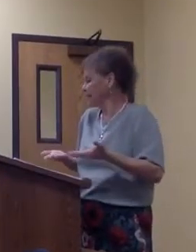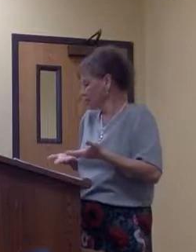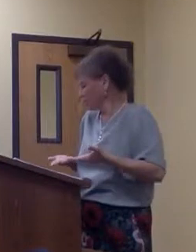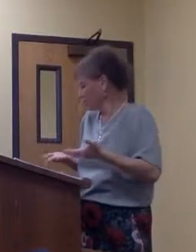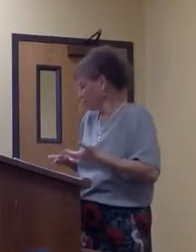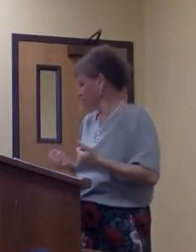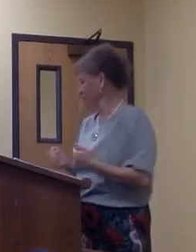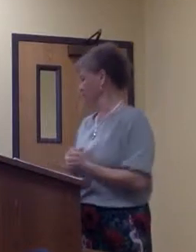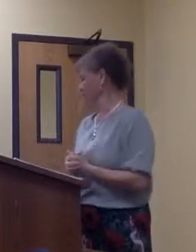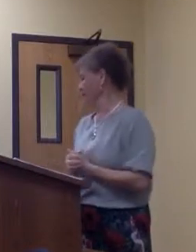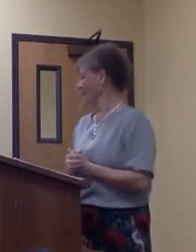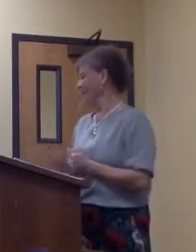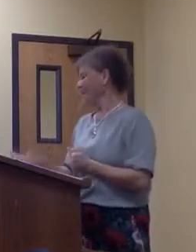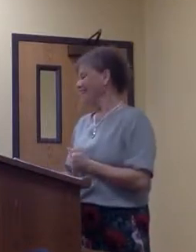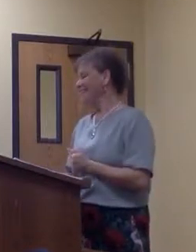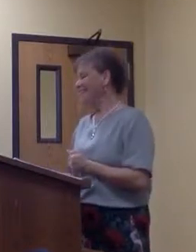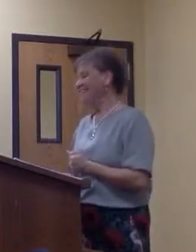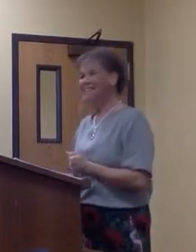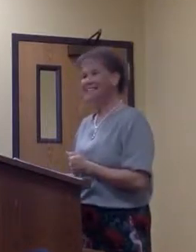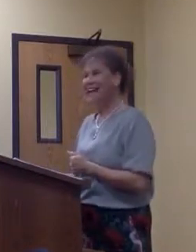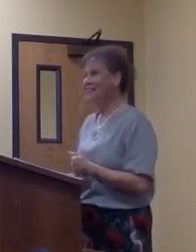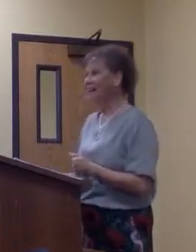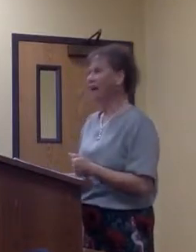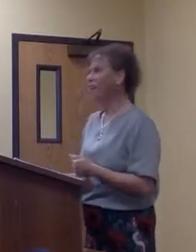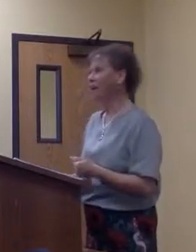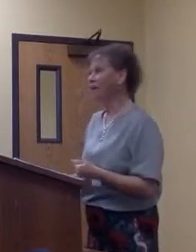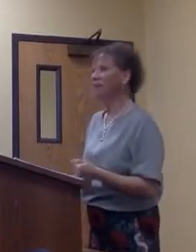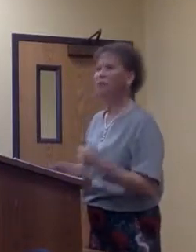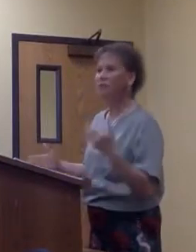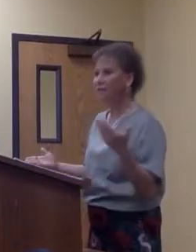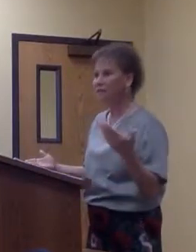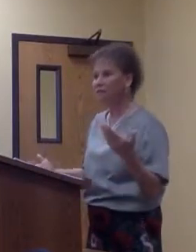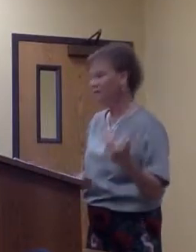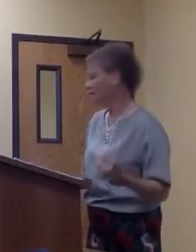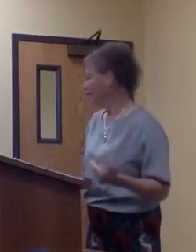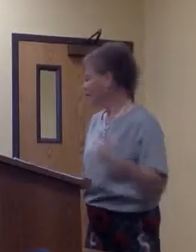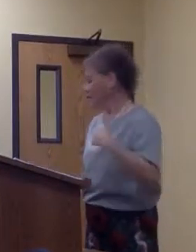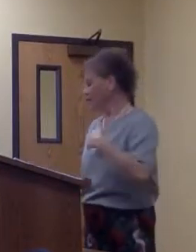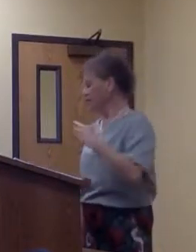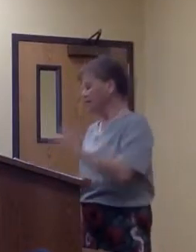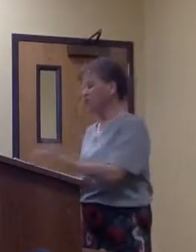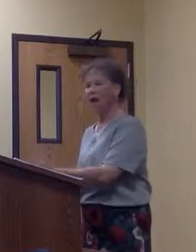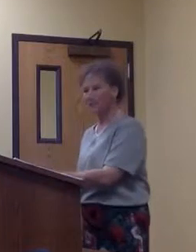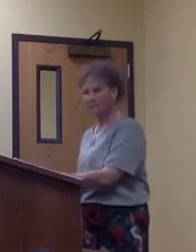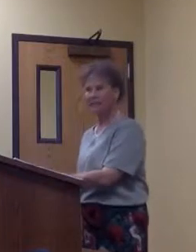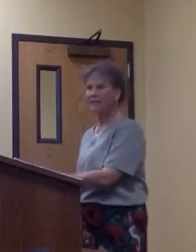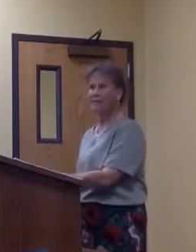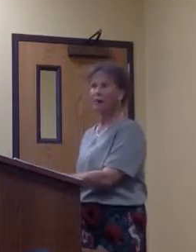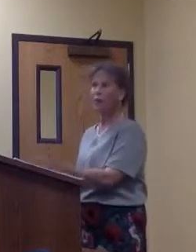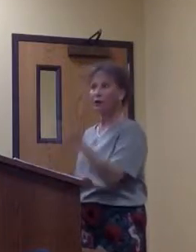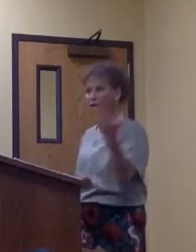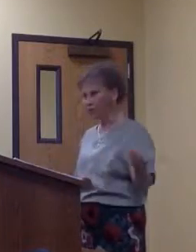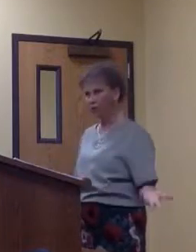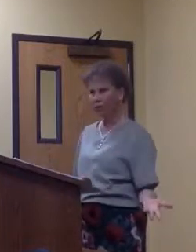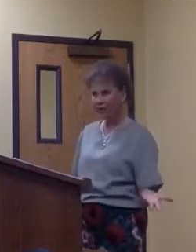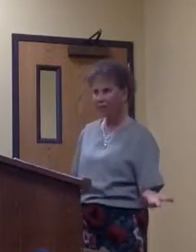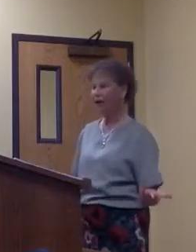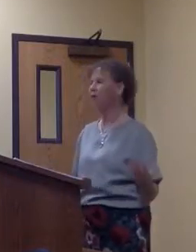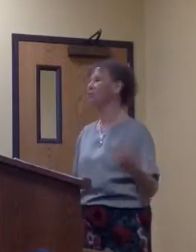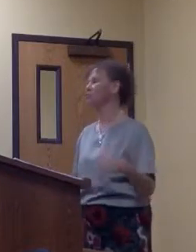here. These city signs I am not going to be using. These are not cities that we are familiar with here. I will show